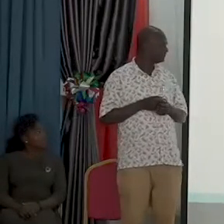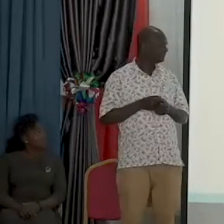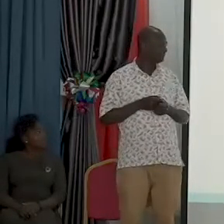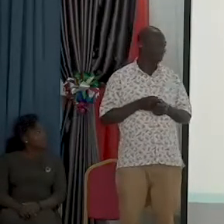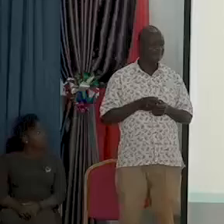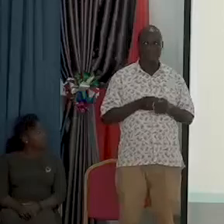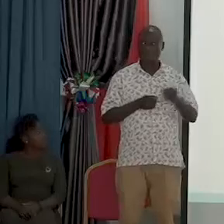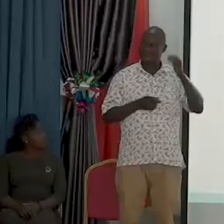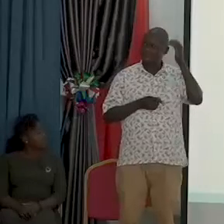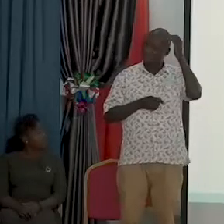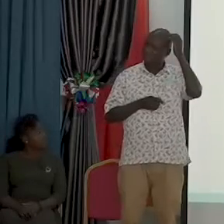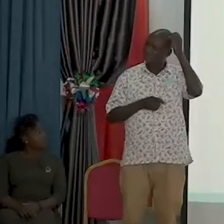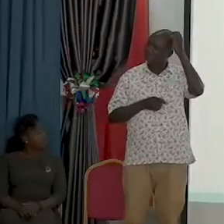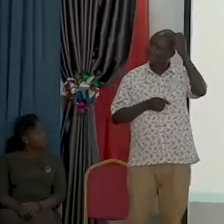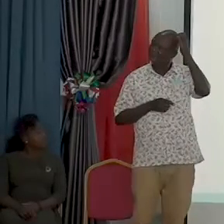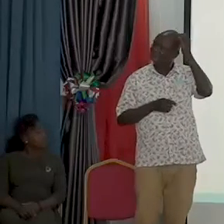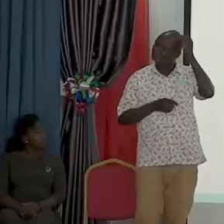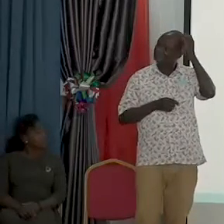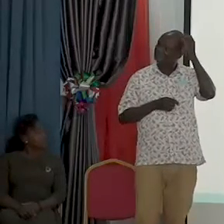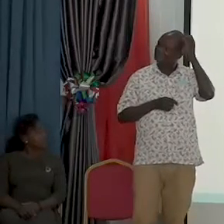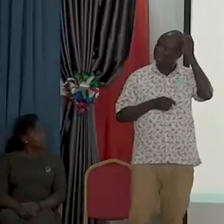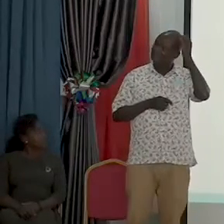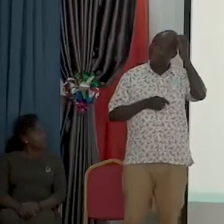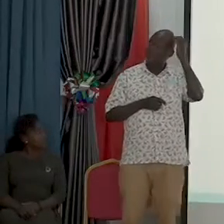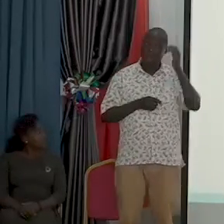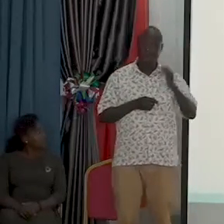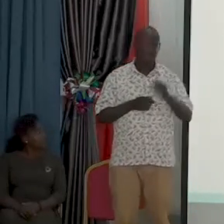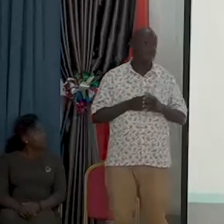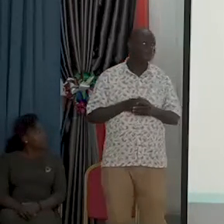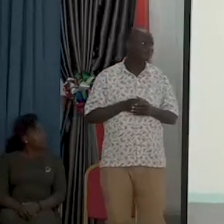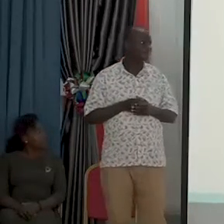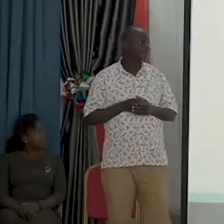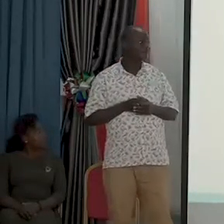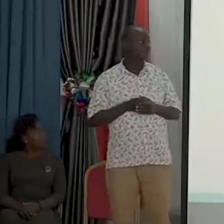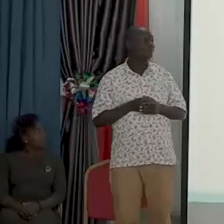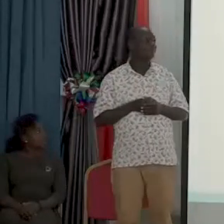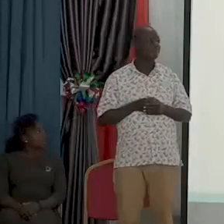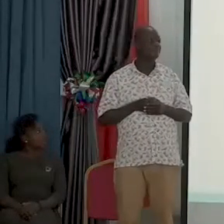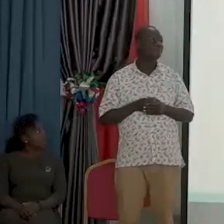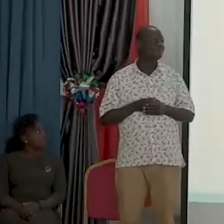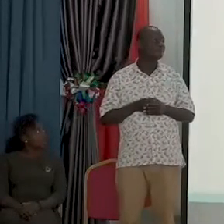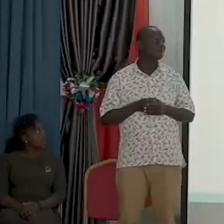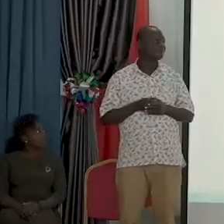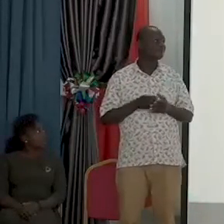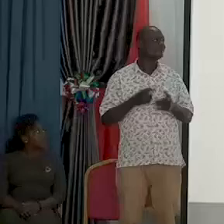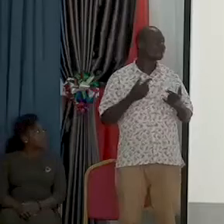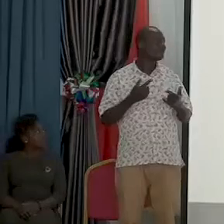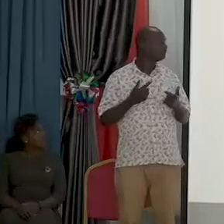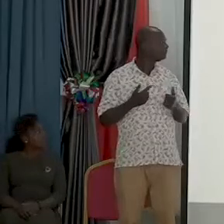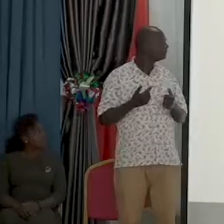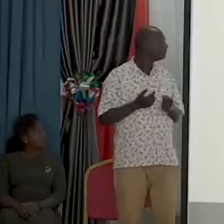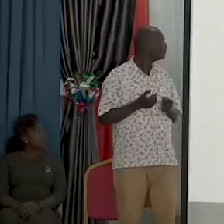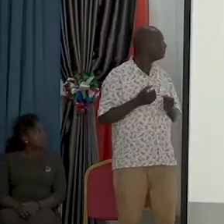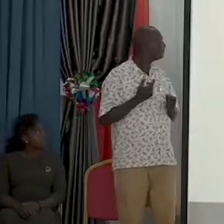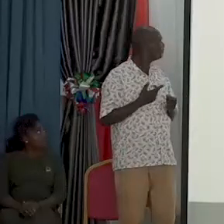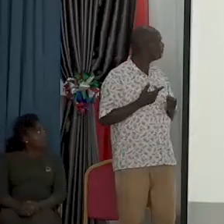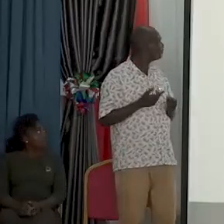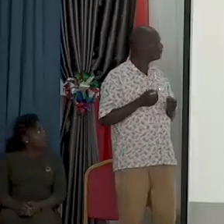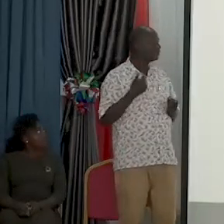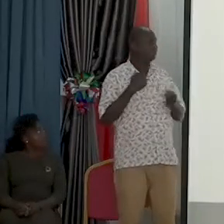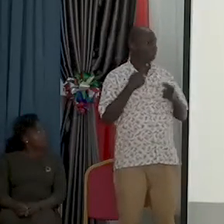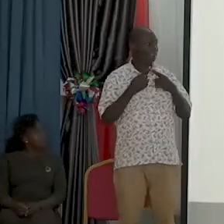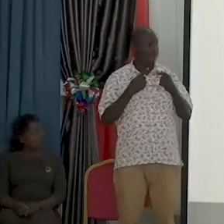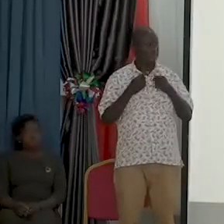heard different things. You're probably all right. They all work together, honestly. But we're going to start with the